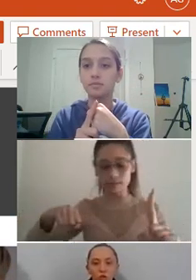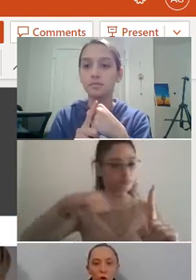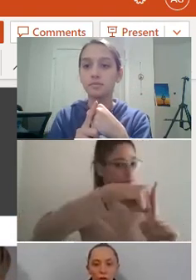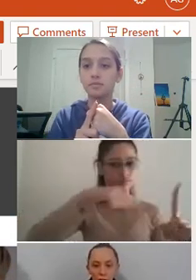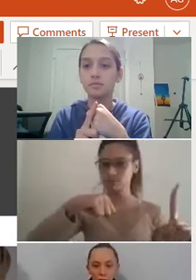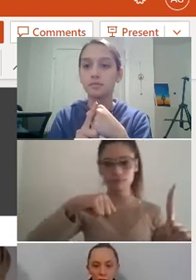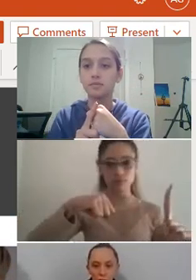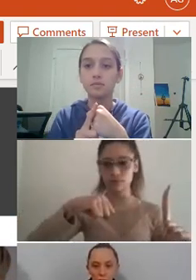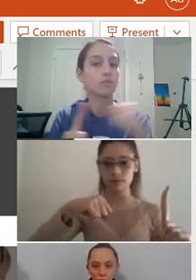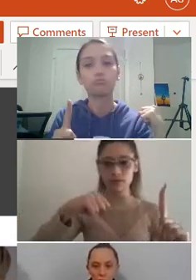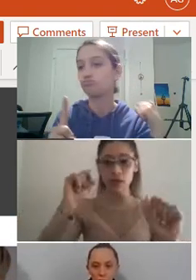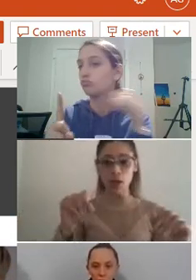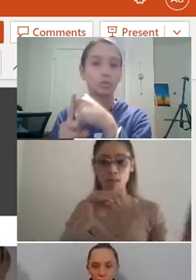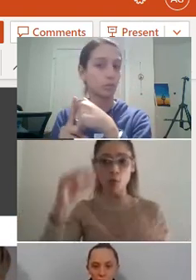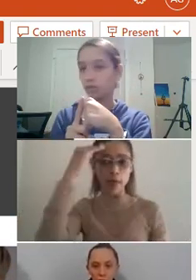words, so it's don't hit.